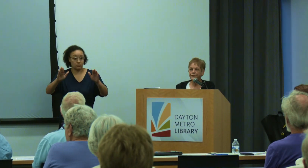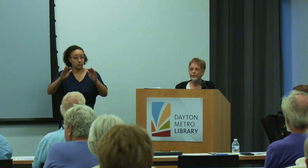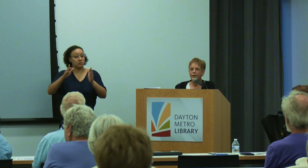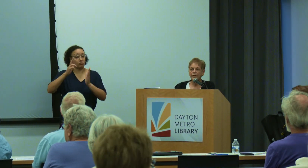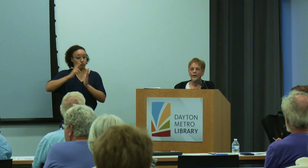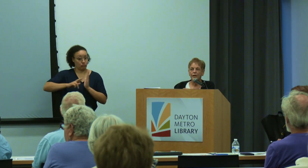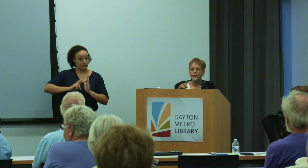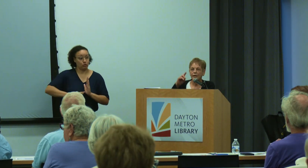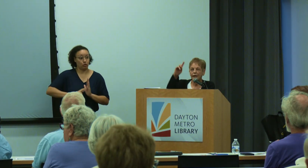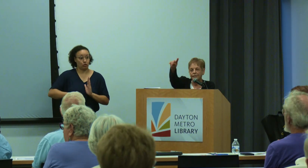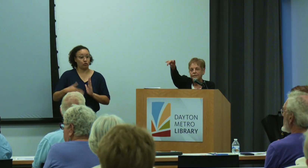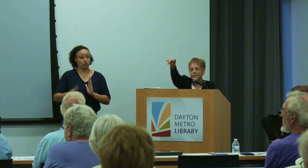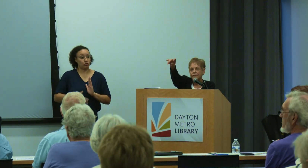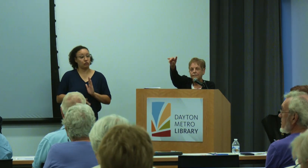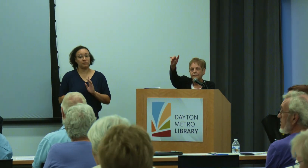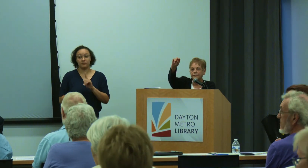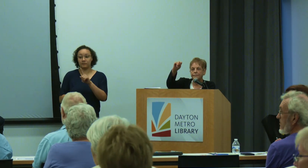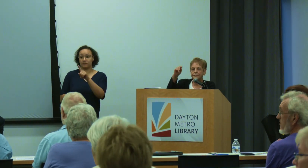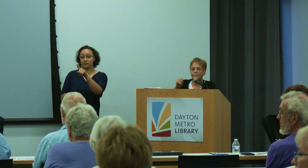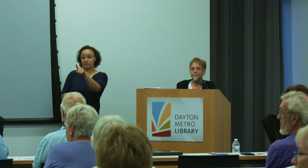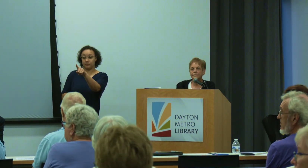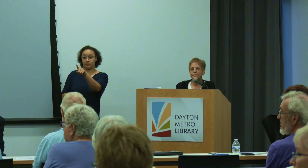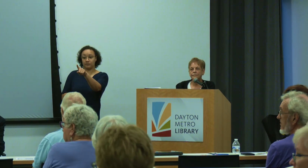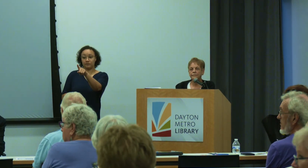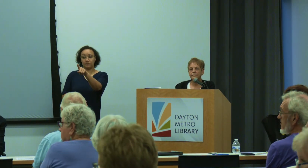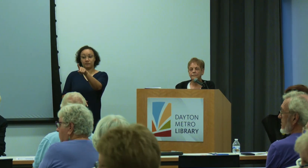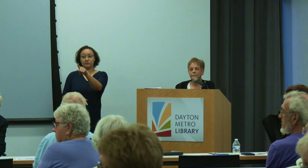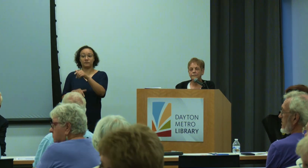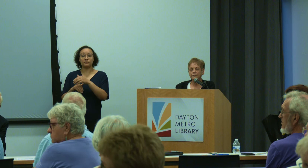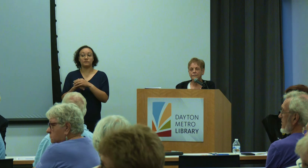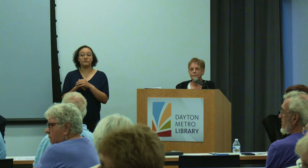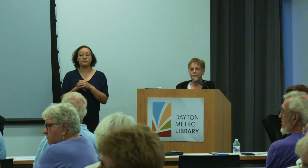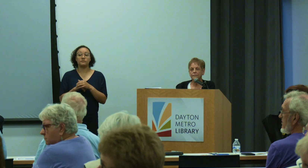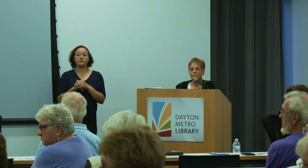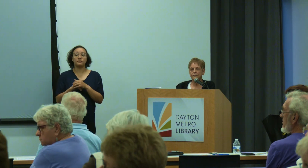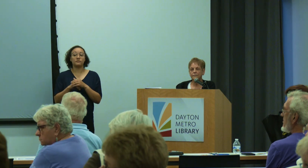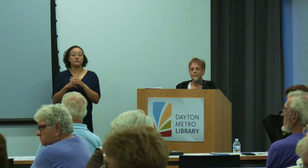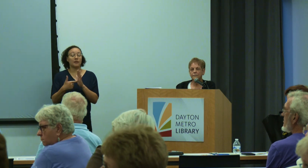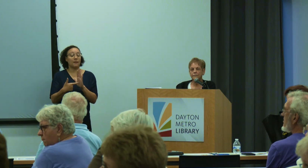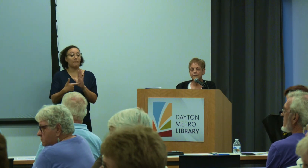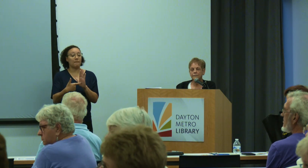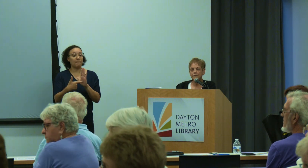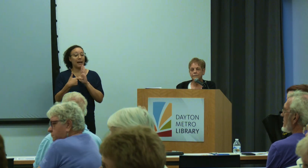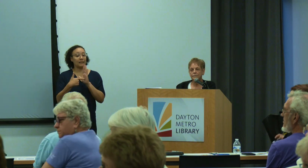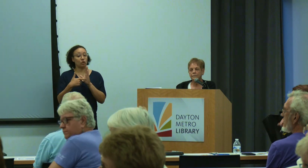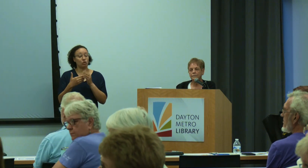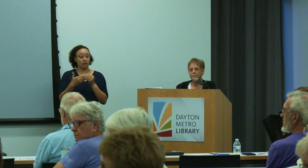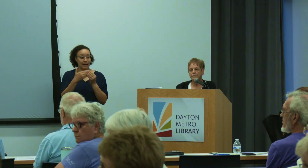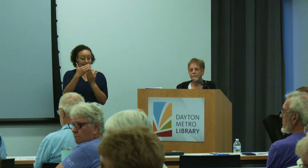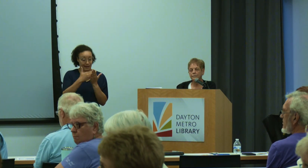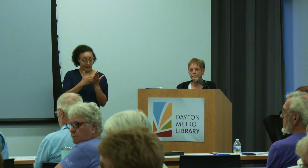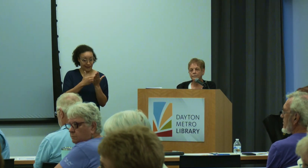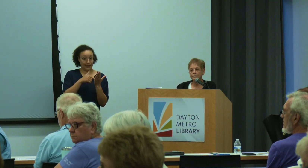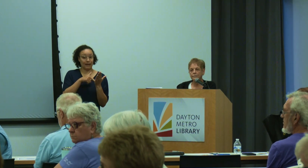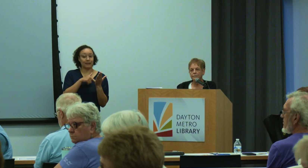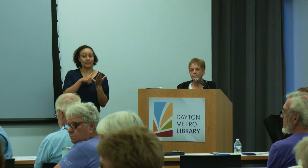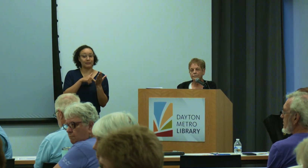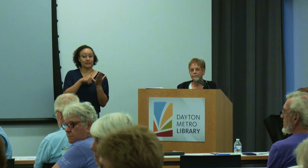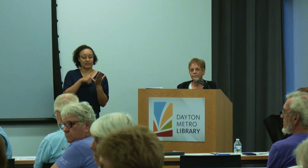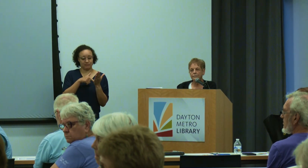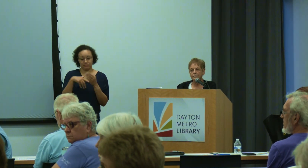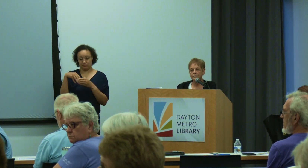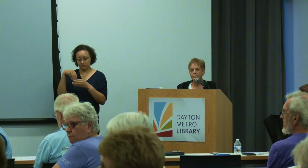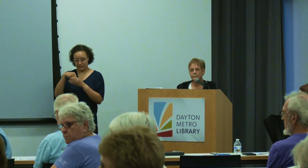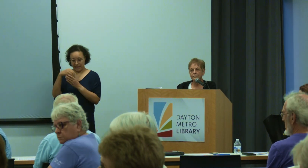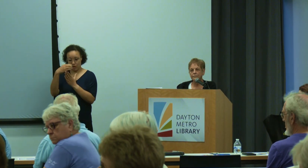it. Yes. So with the mandatory guidelines that were put into the